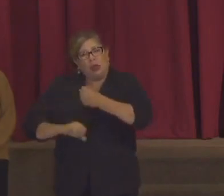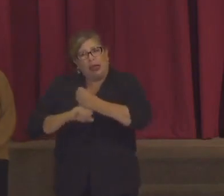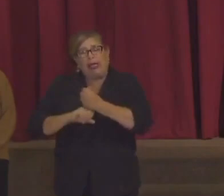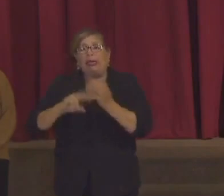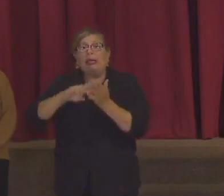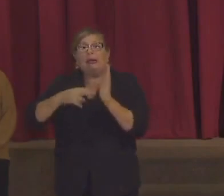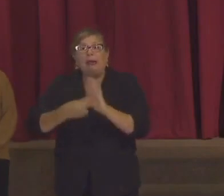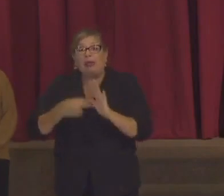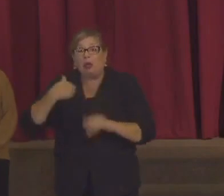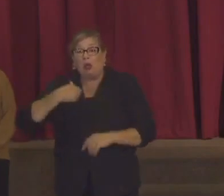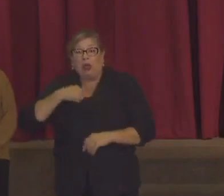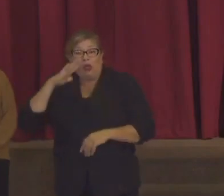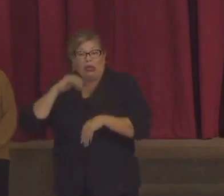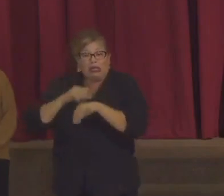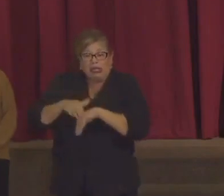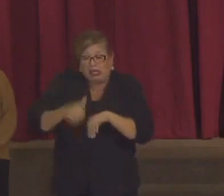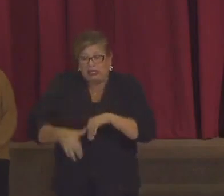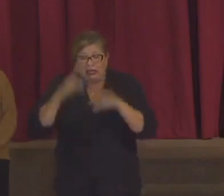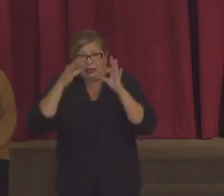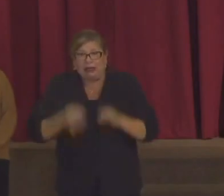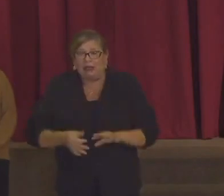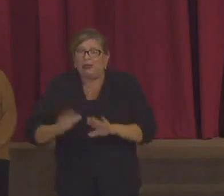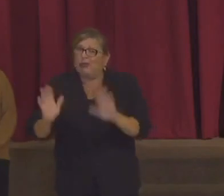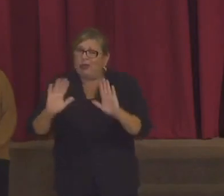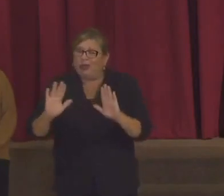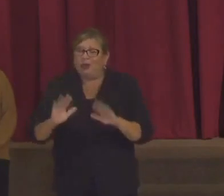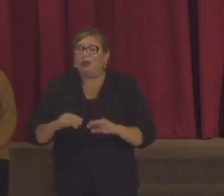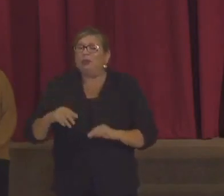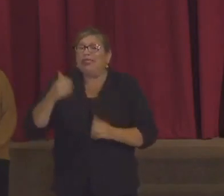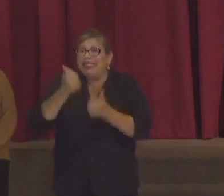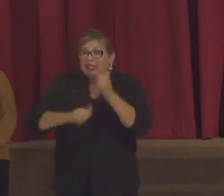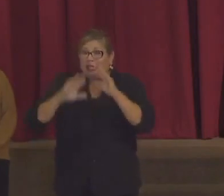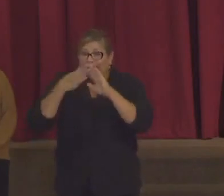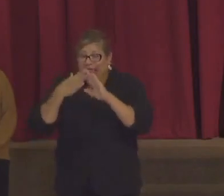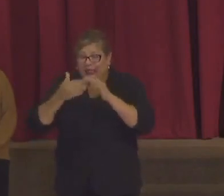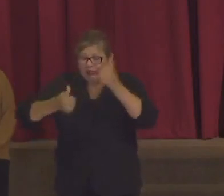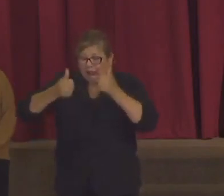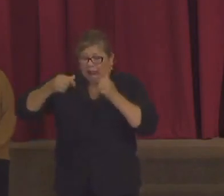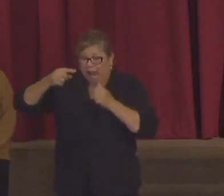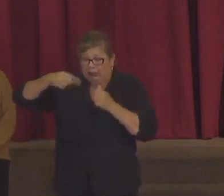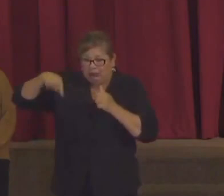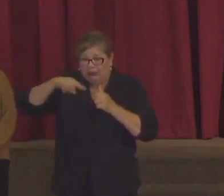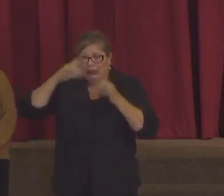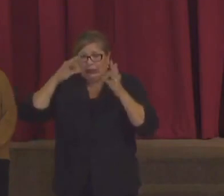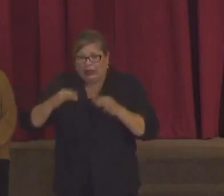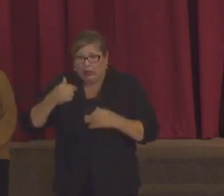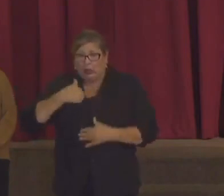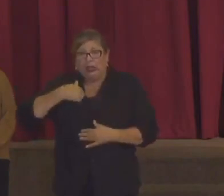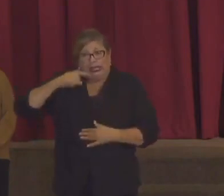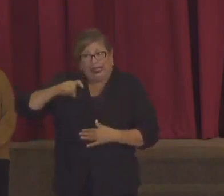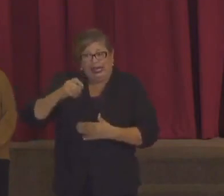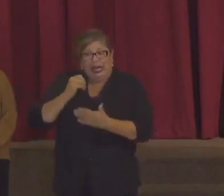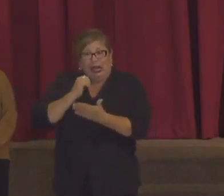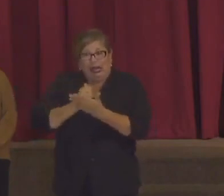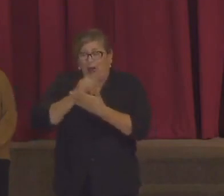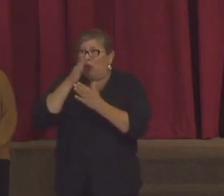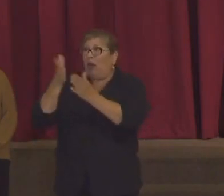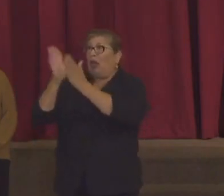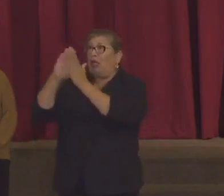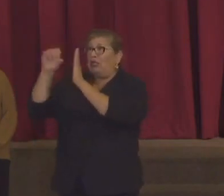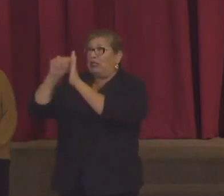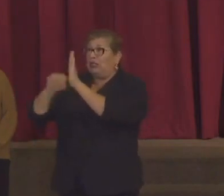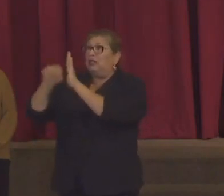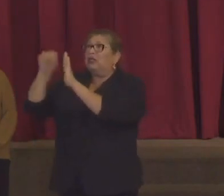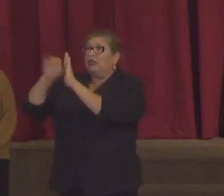their chiefs, working to coordinate and collaborate the deployment of those teams. The National Guard, as you